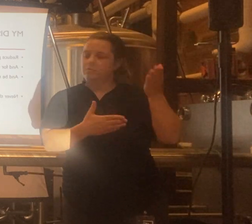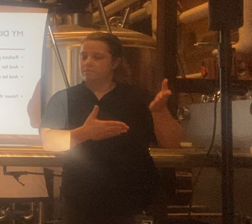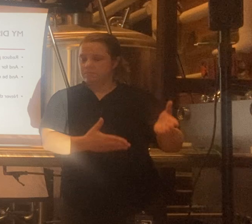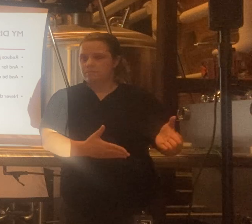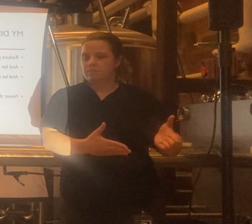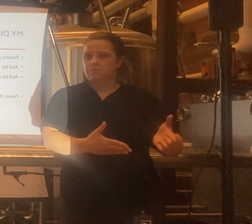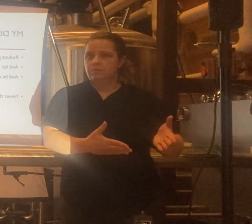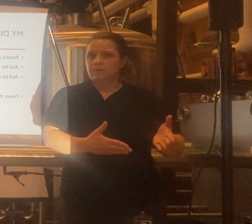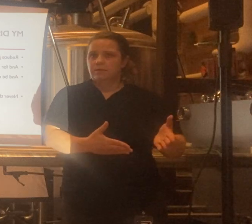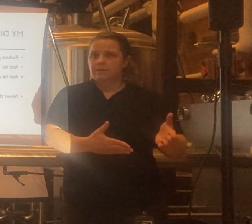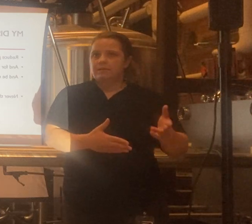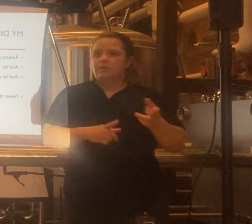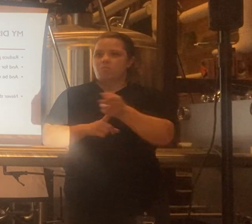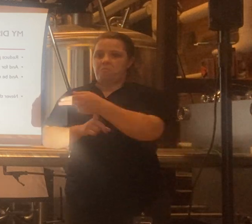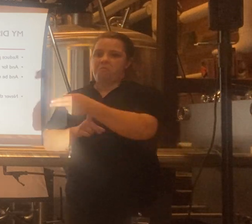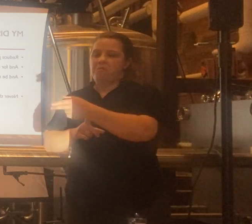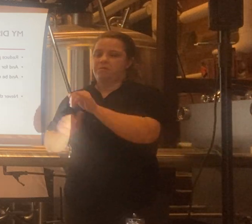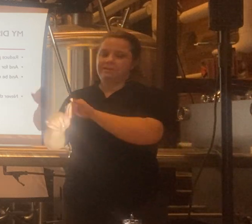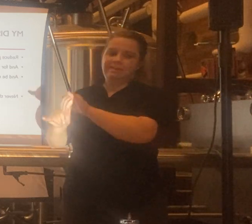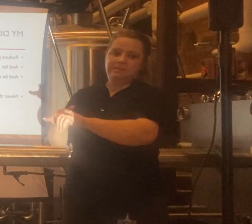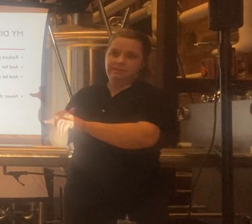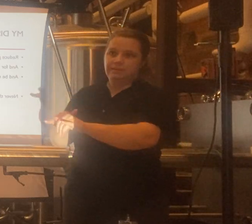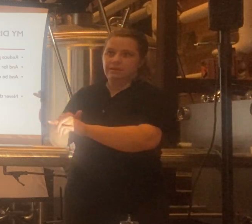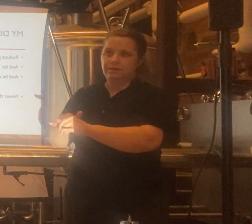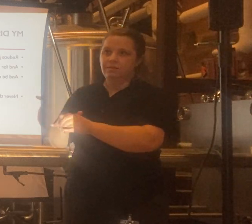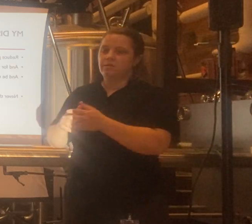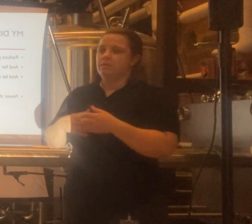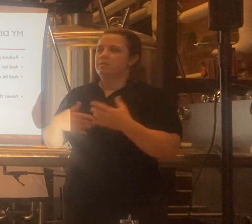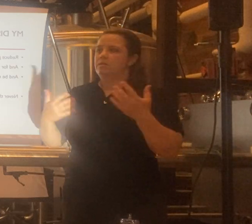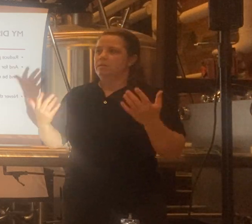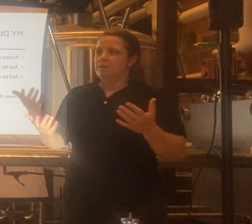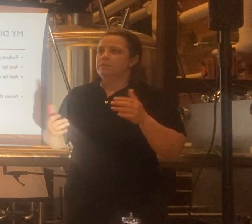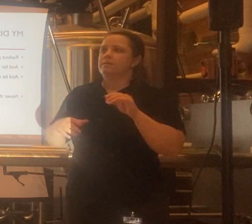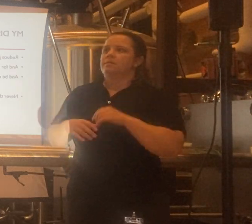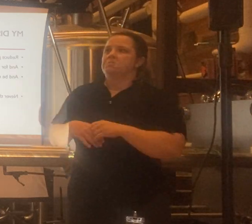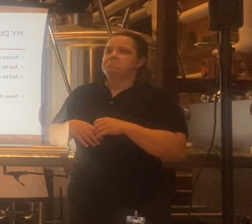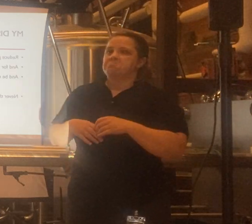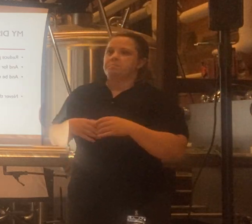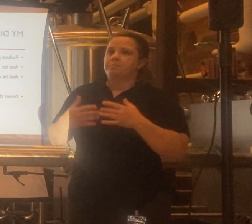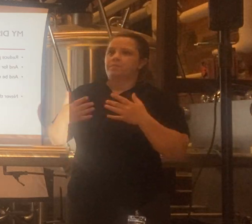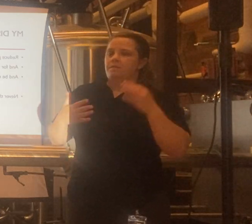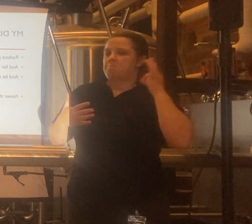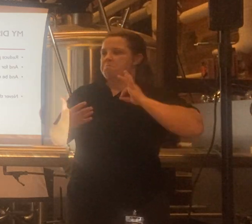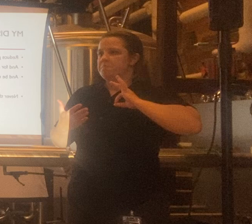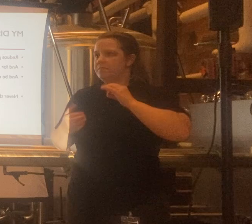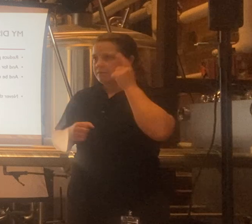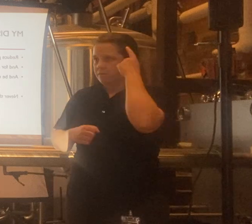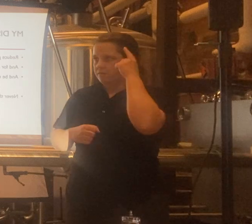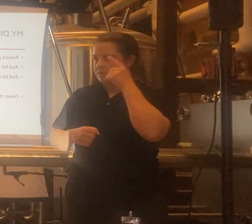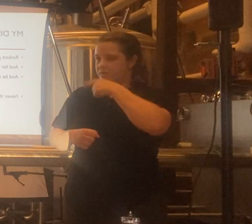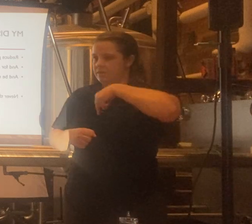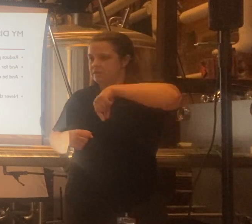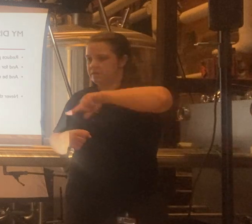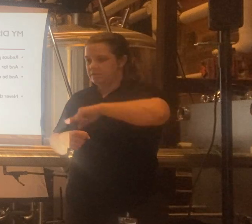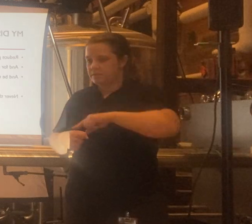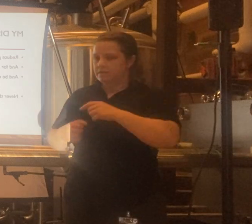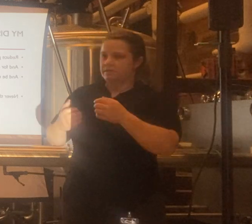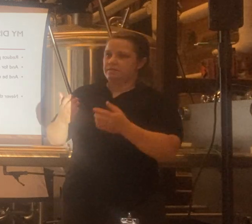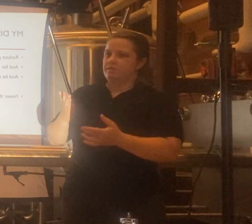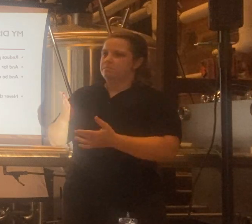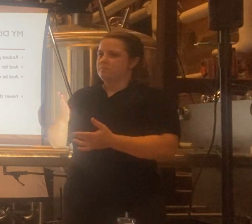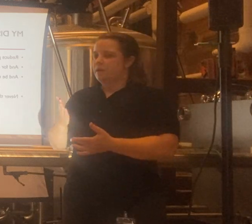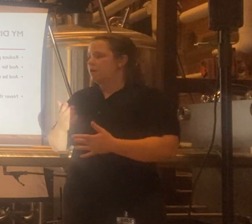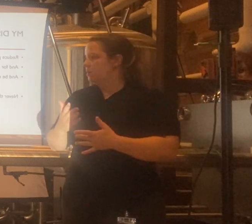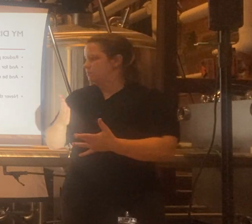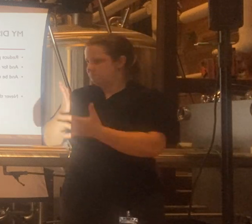up. So that was the other reason of having this kind of equipment. To be able to power tools when we work out in the woods or whatever. And